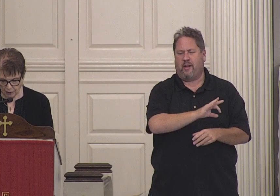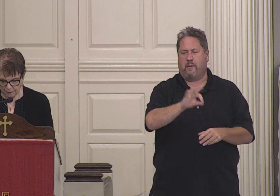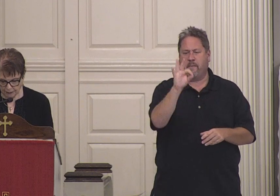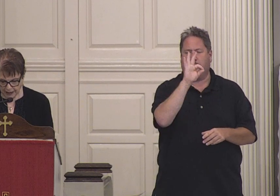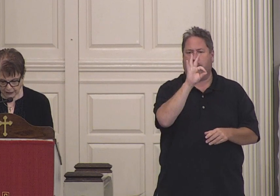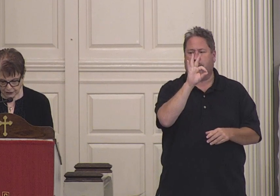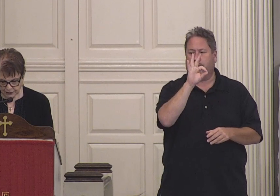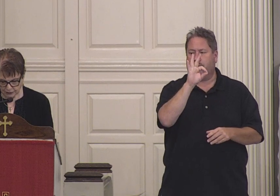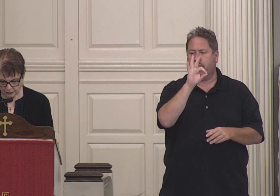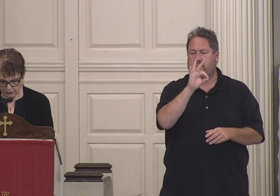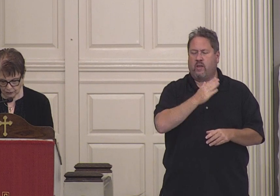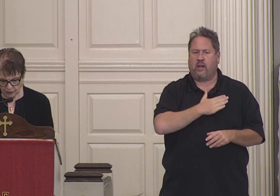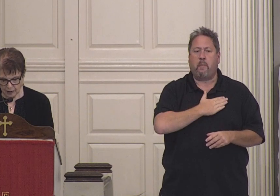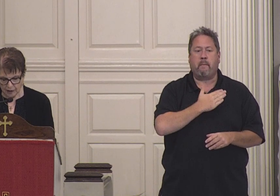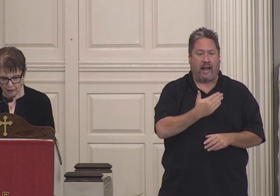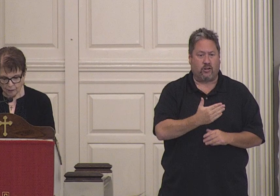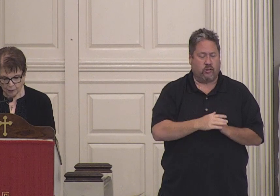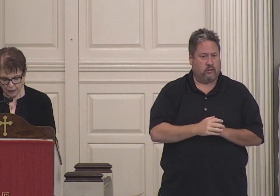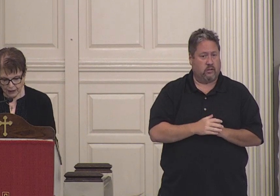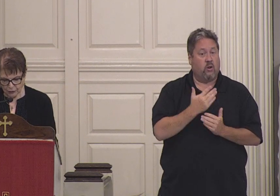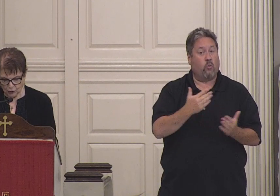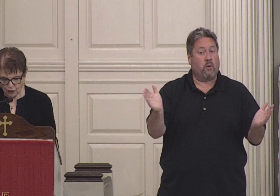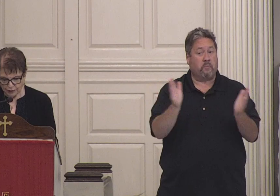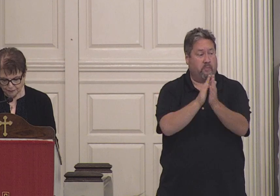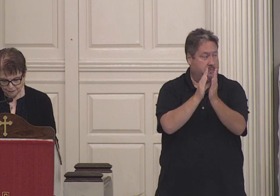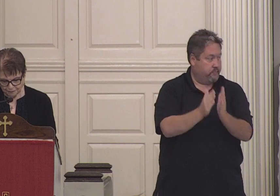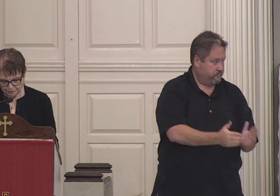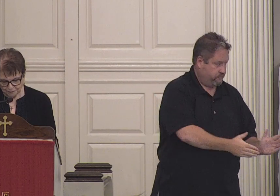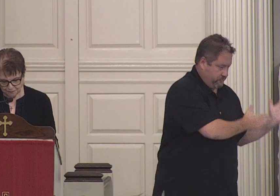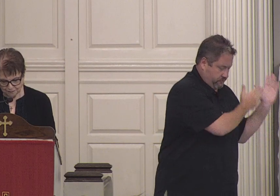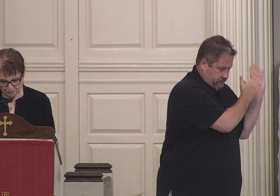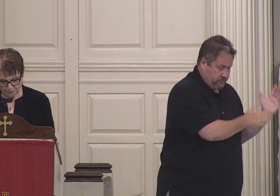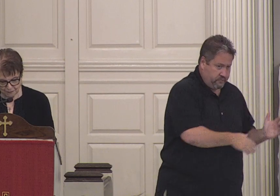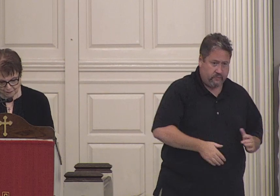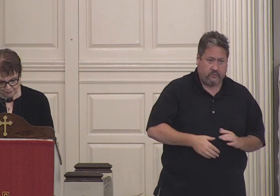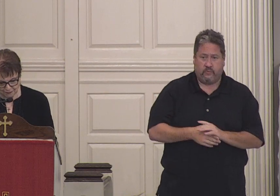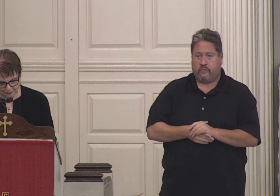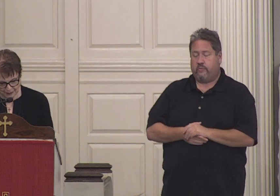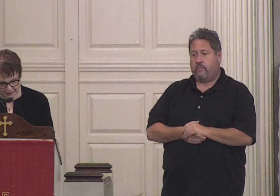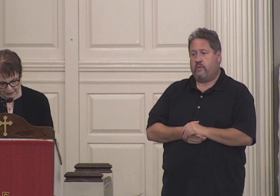of compassion. We pray to the Lord.